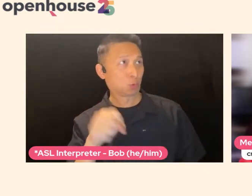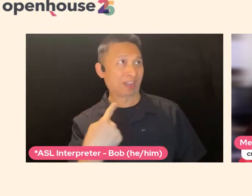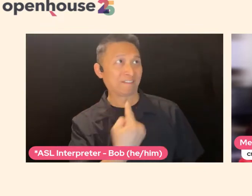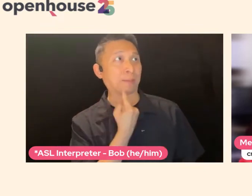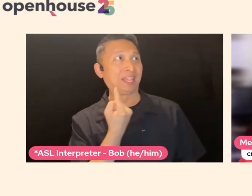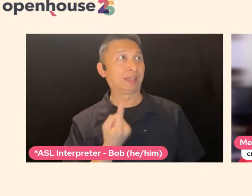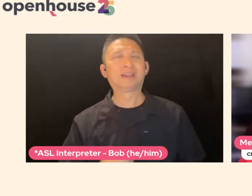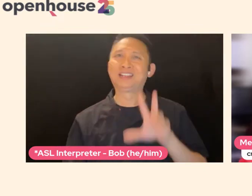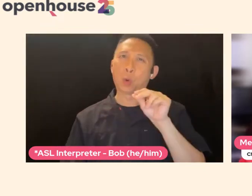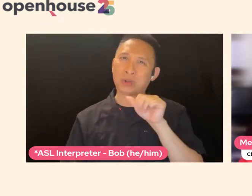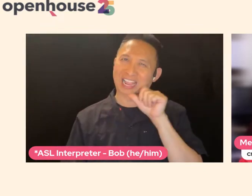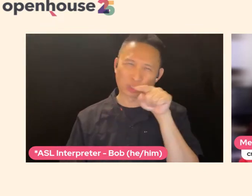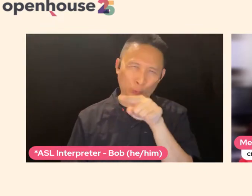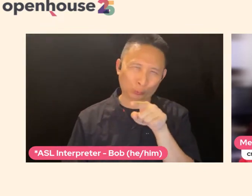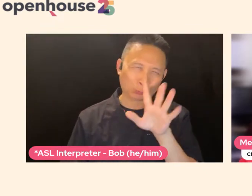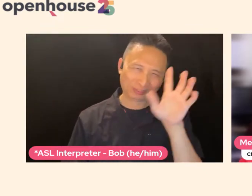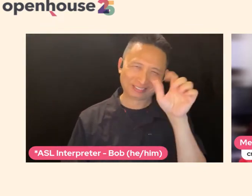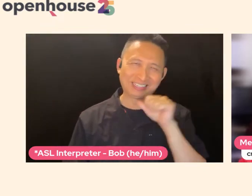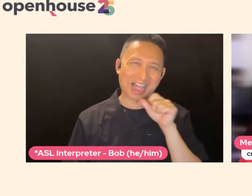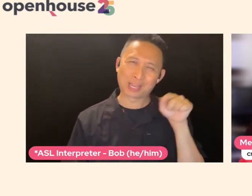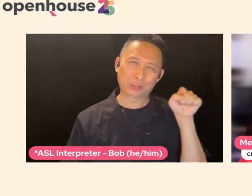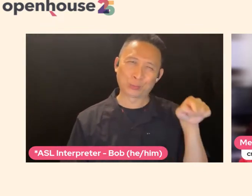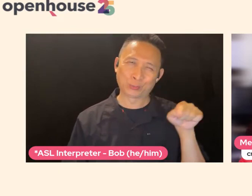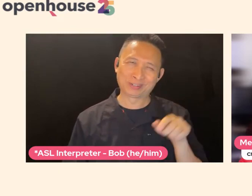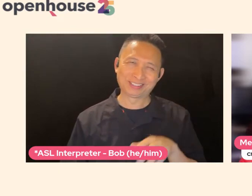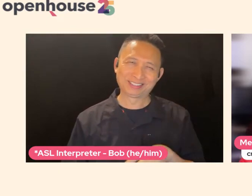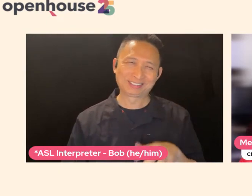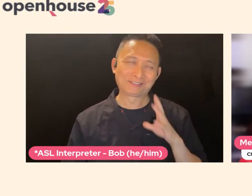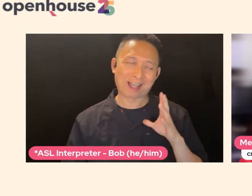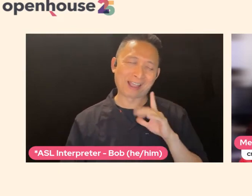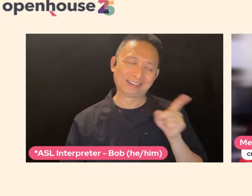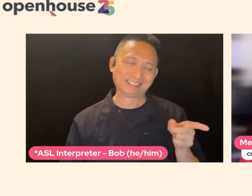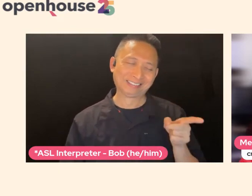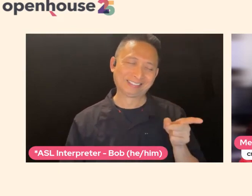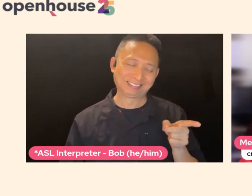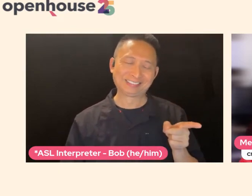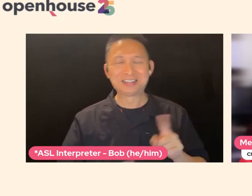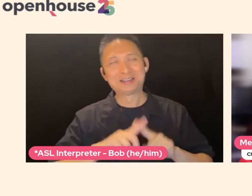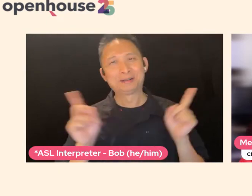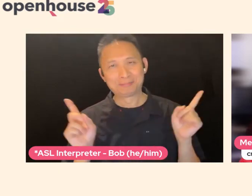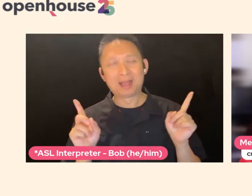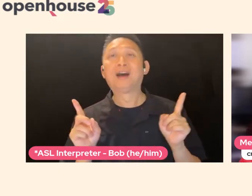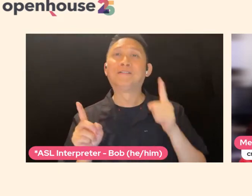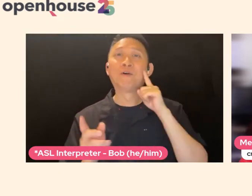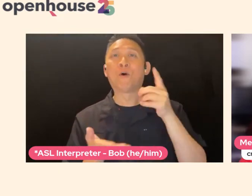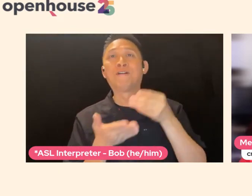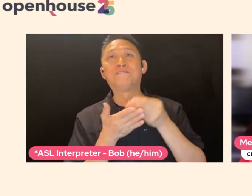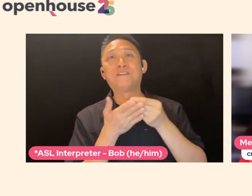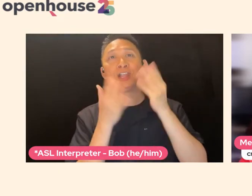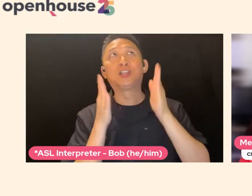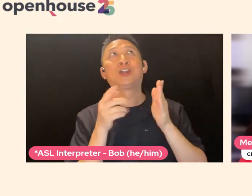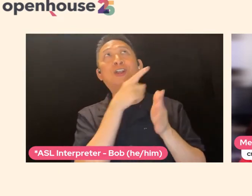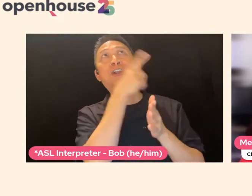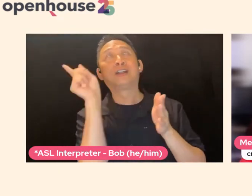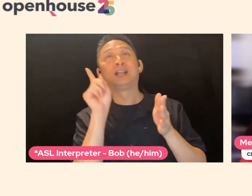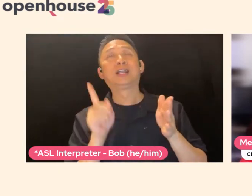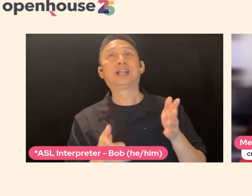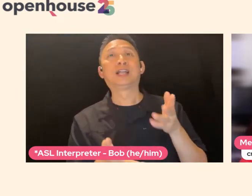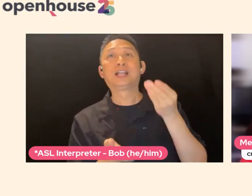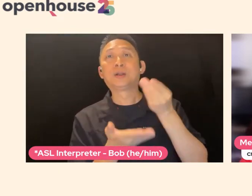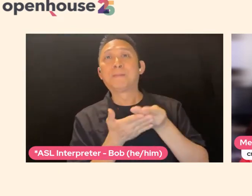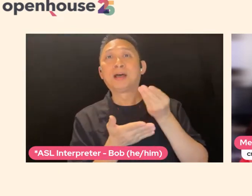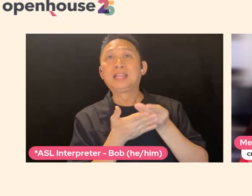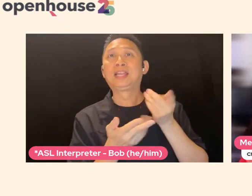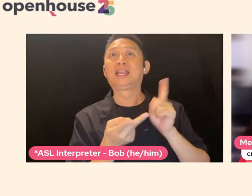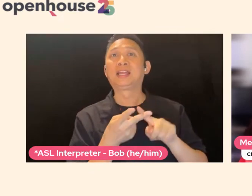you. Not you. I'm just saying some of like developers and funders, put your money in organizations that are